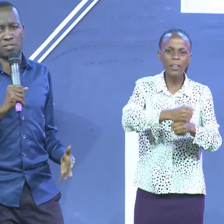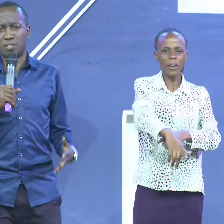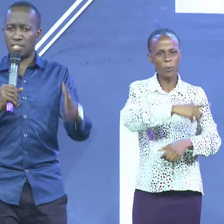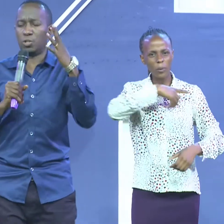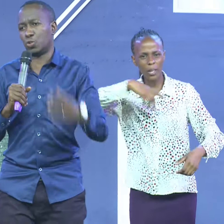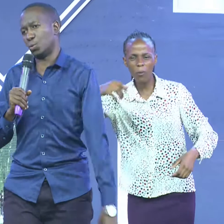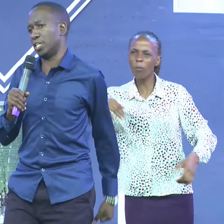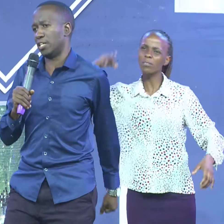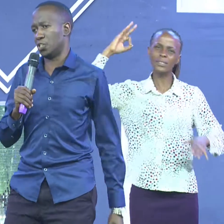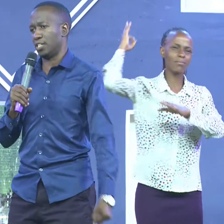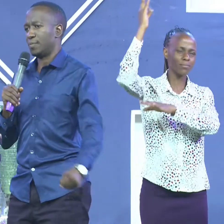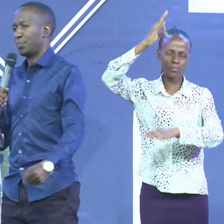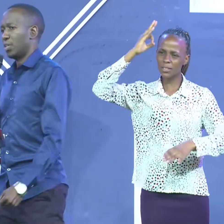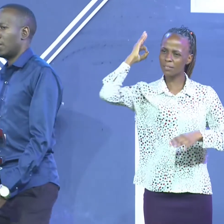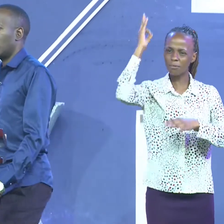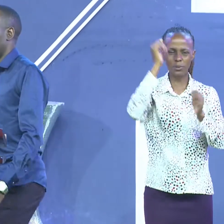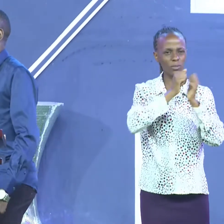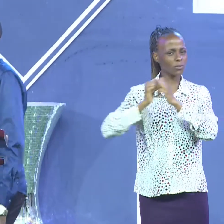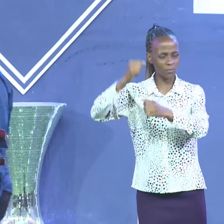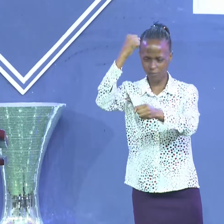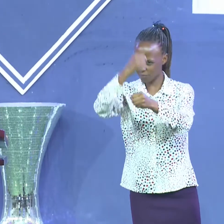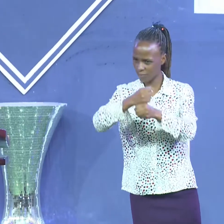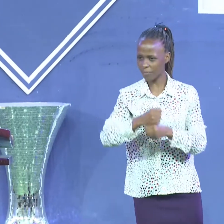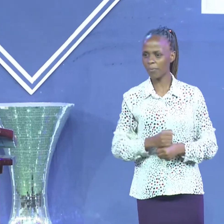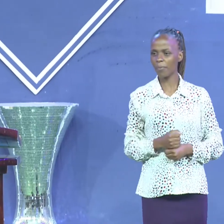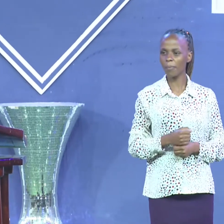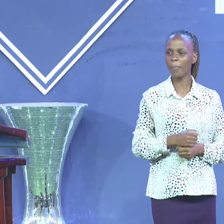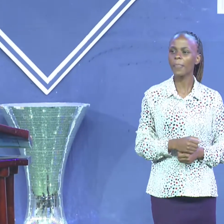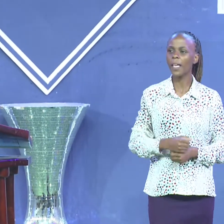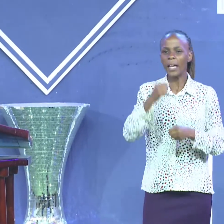her. We would go to various crusades and preach the